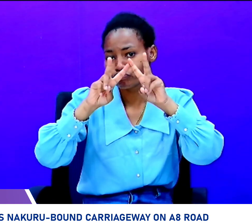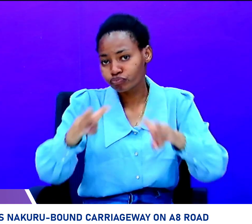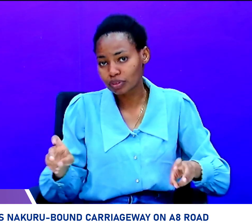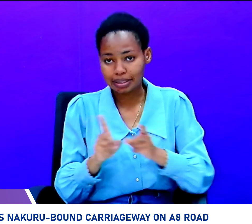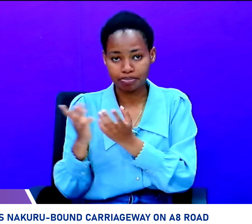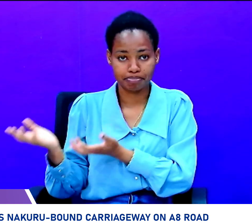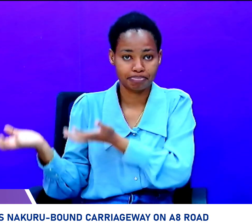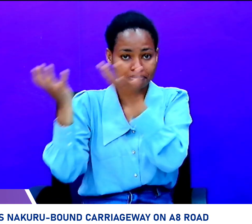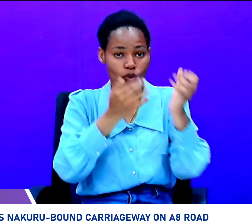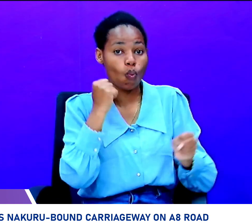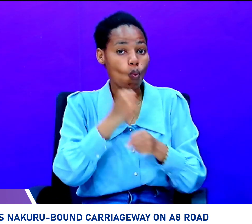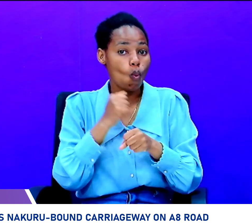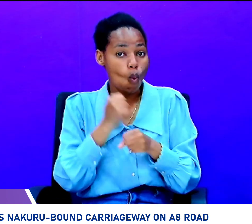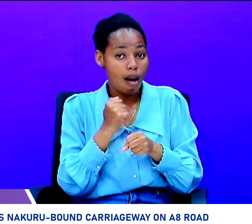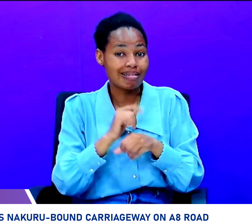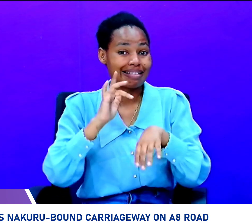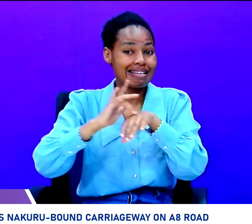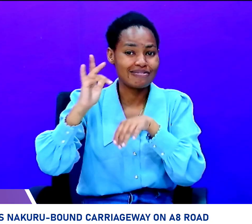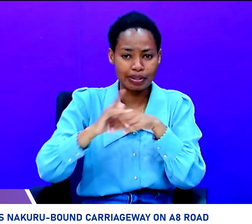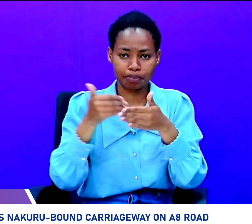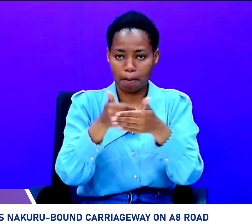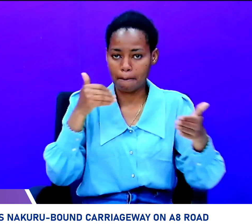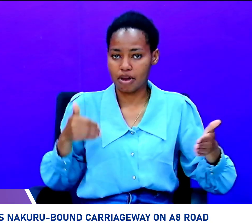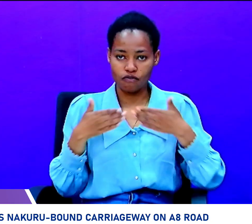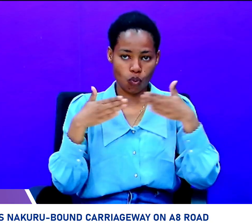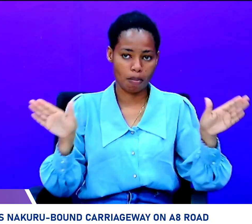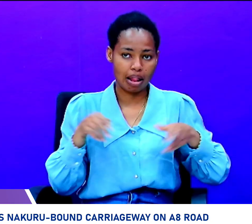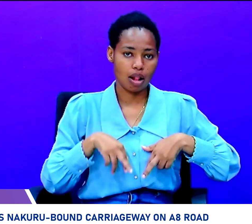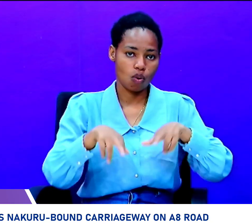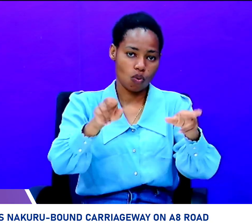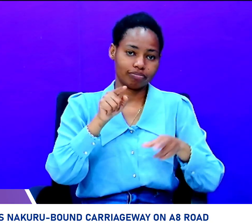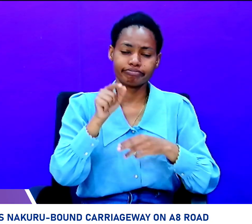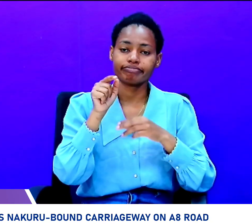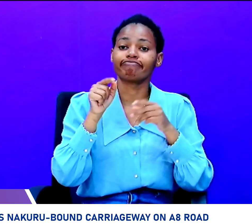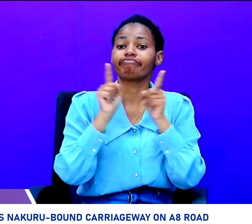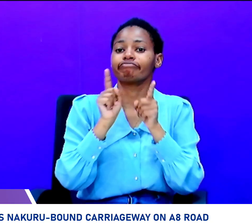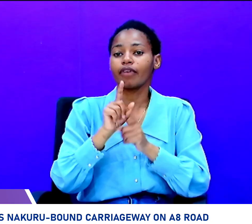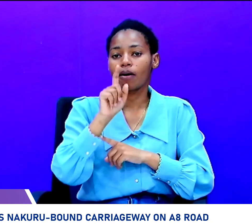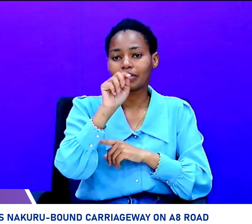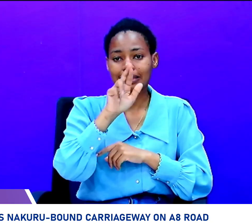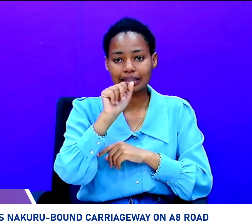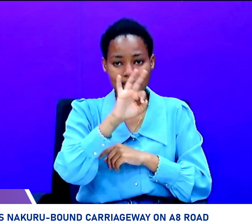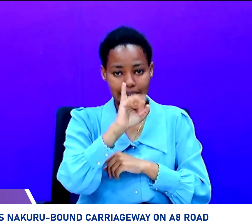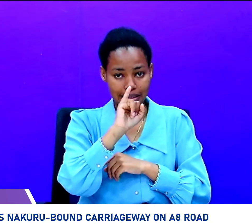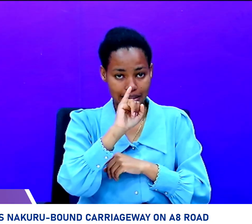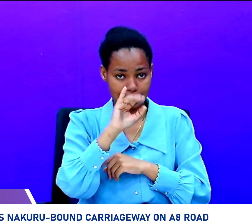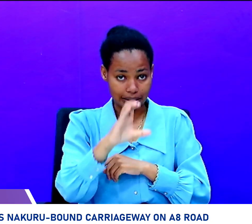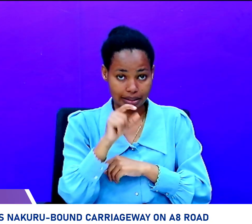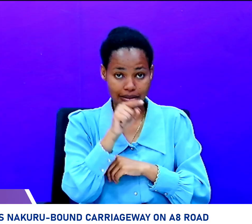that posed risk to motorists. Engineers conducted thorough inspections and carried out remedial works to stabilize the